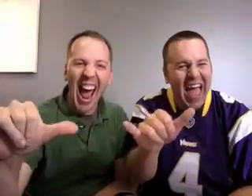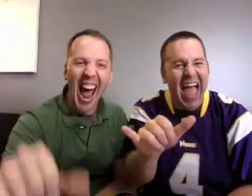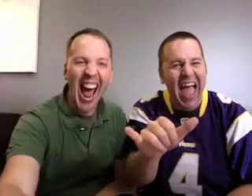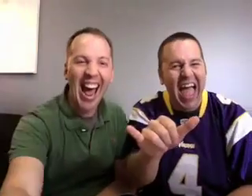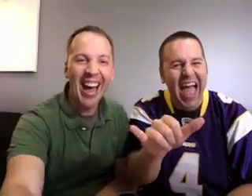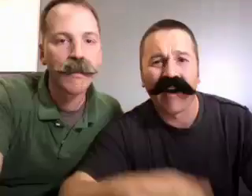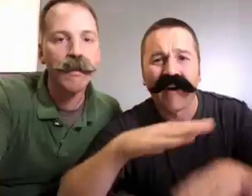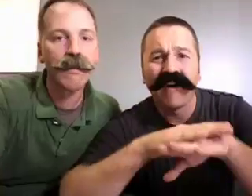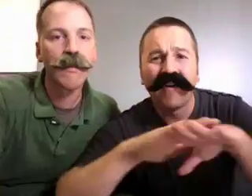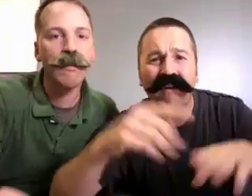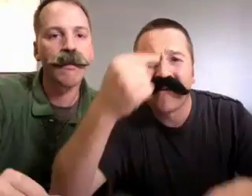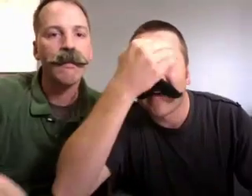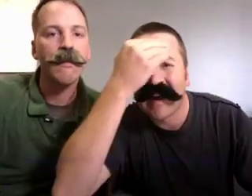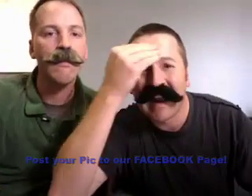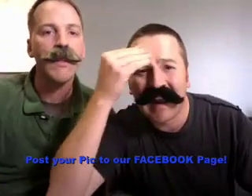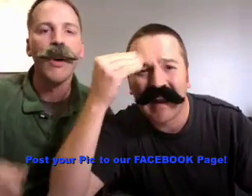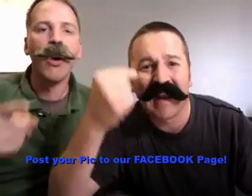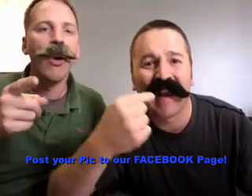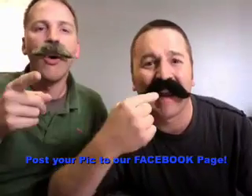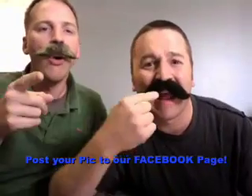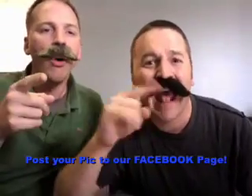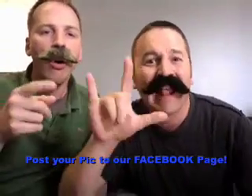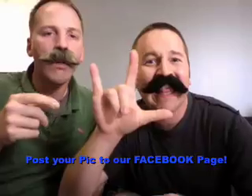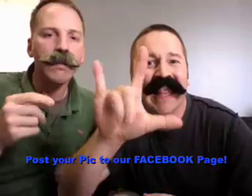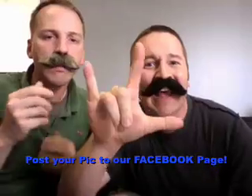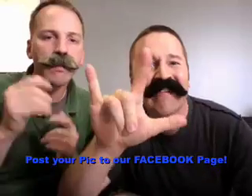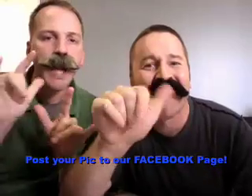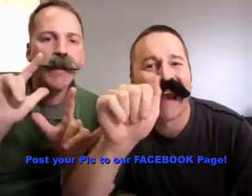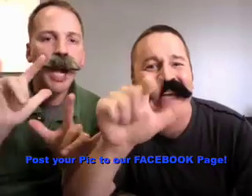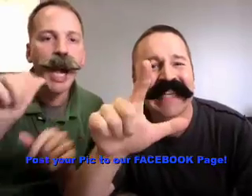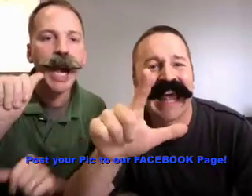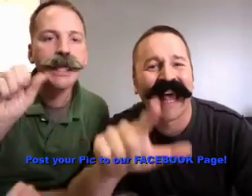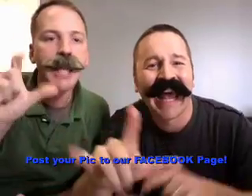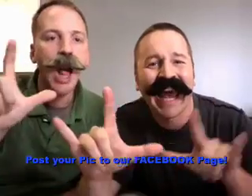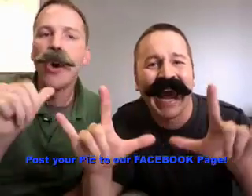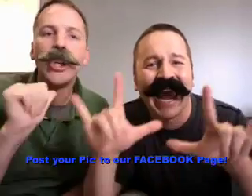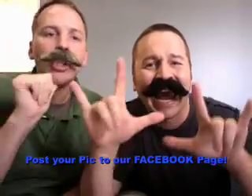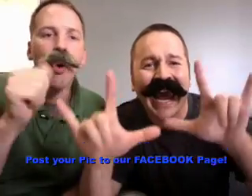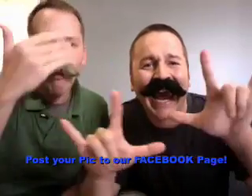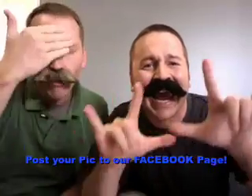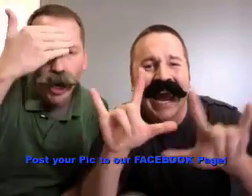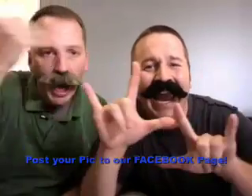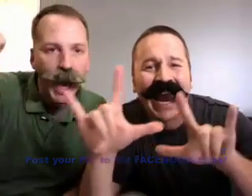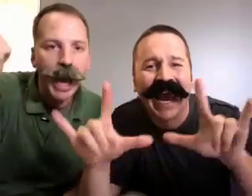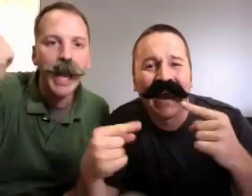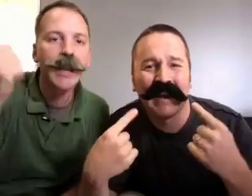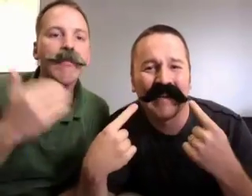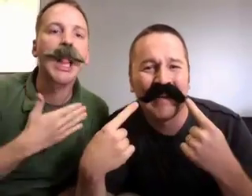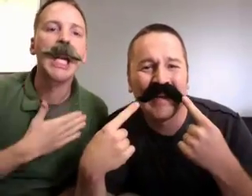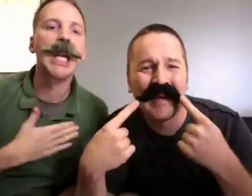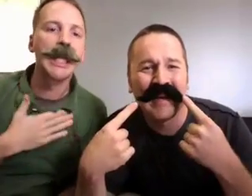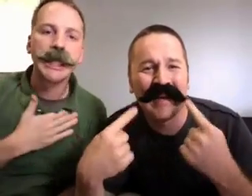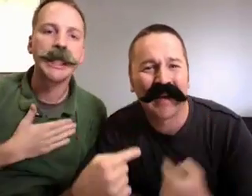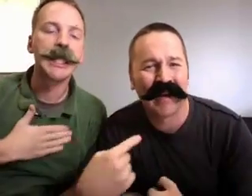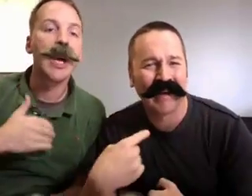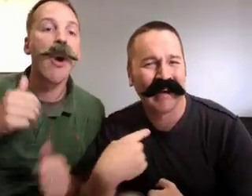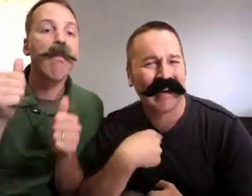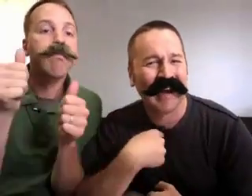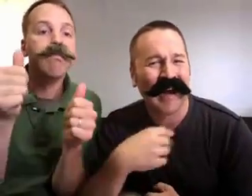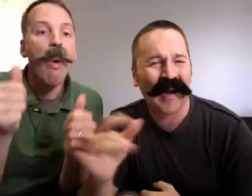Ah, that's a CODA story. Hey, don't forget your must. We love you, ASL. Don't forget your stash. Look at this